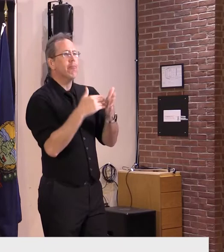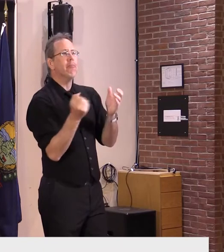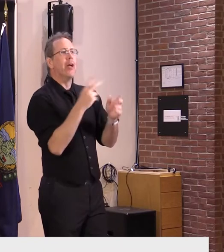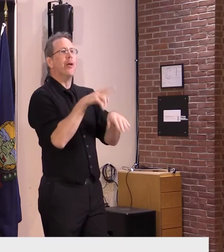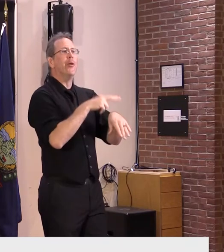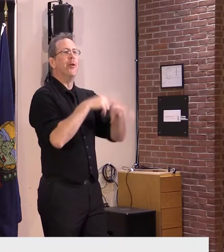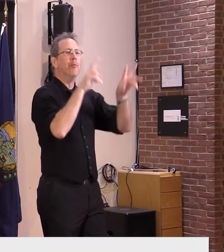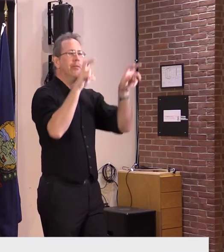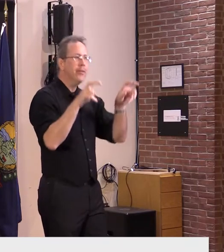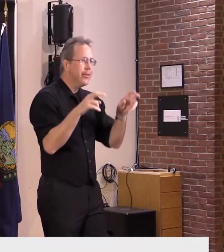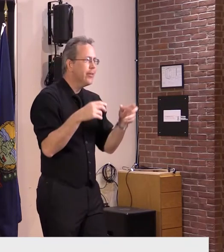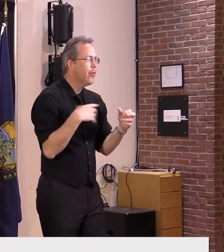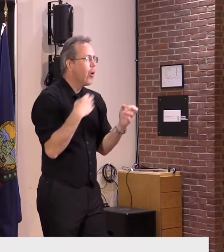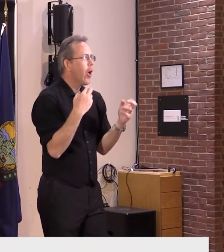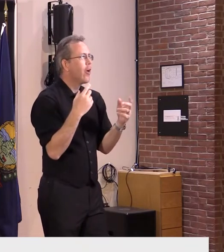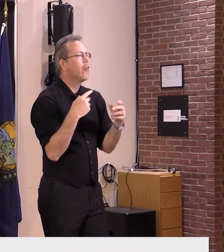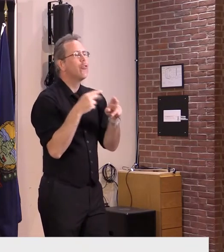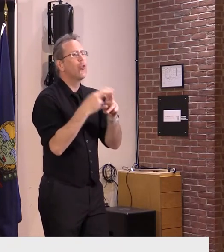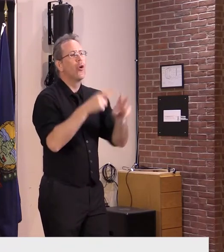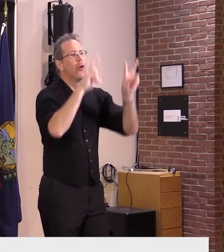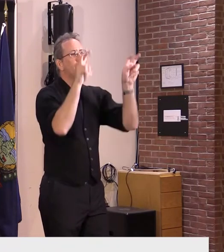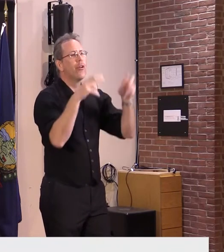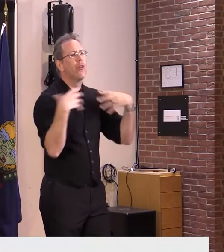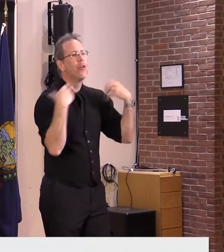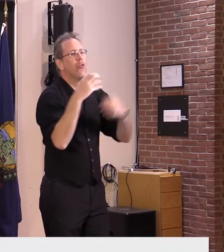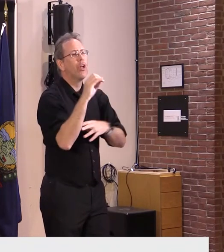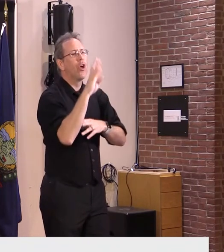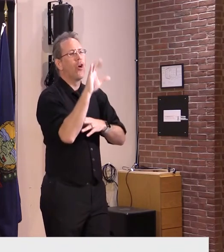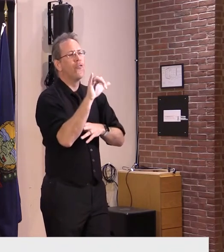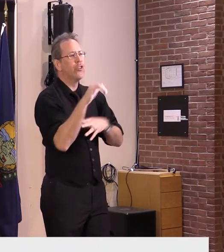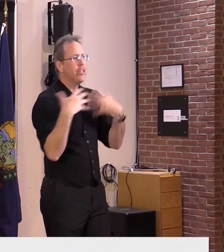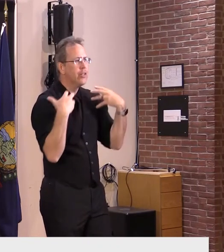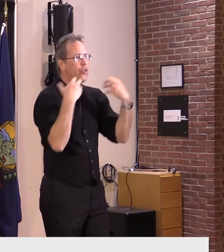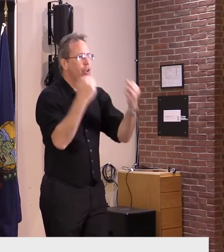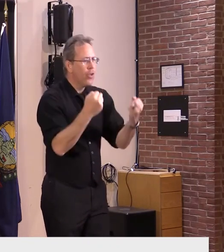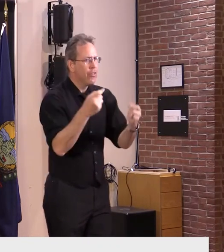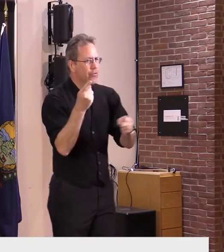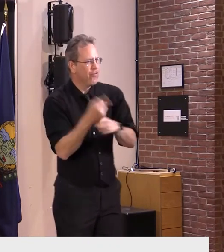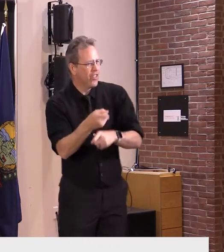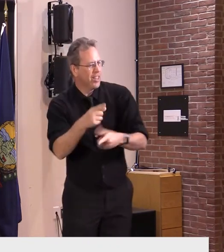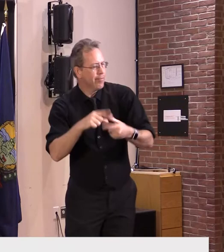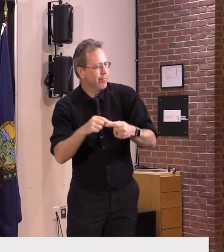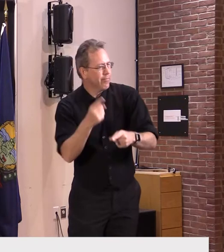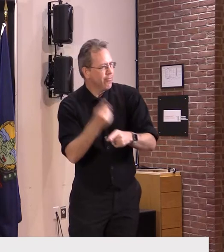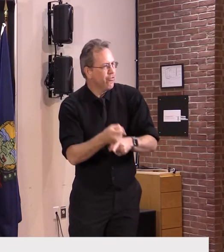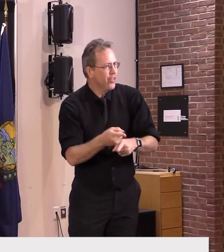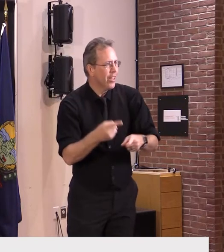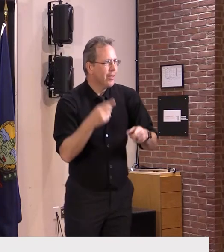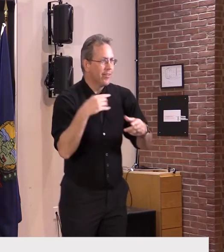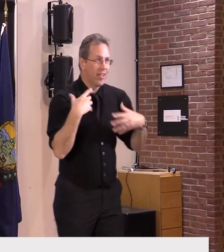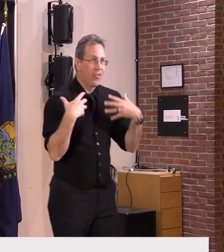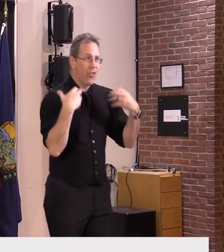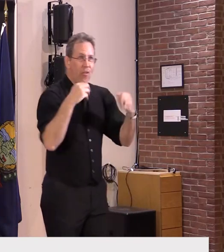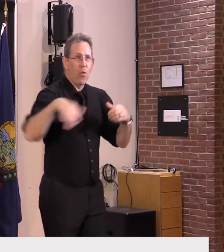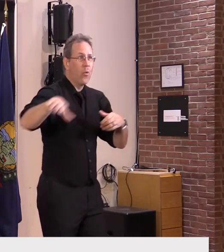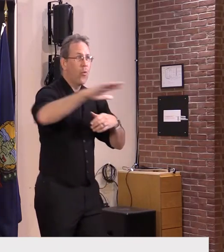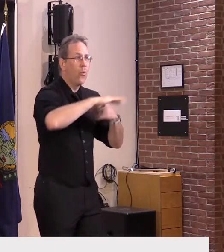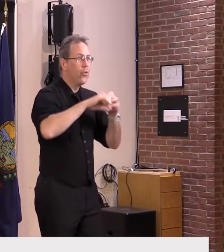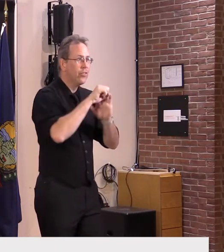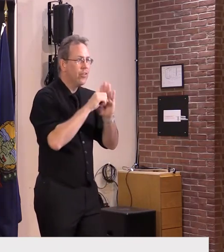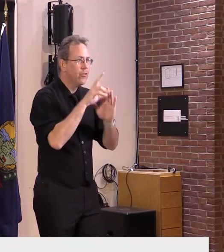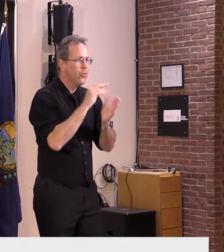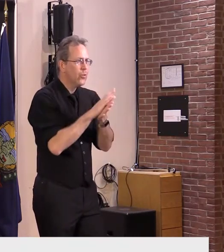phase of our planning at the state level. You're right, we do want to put a focus on academic learning loss and the social emotional needs of